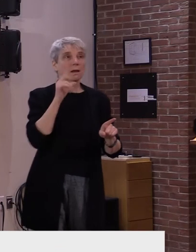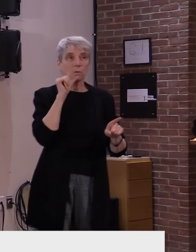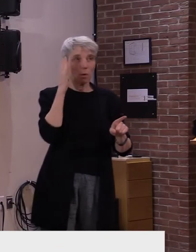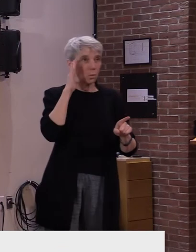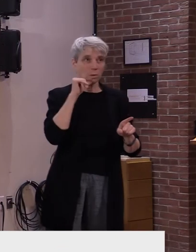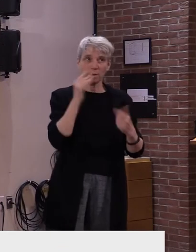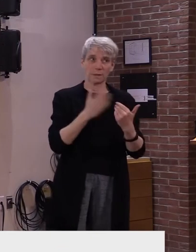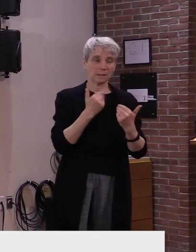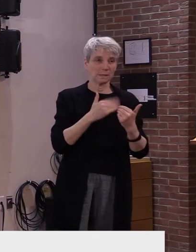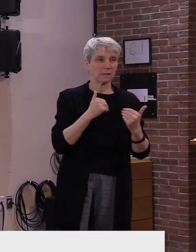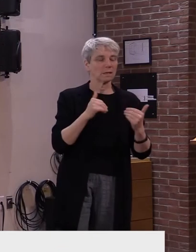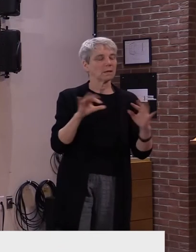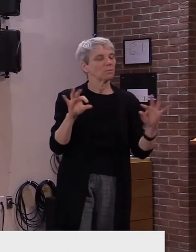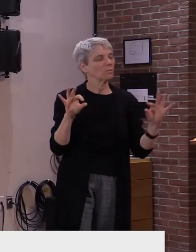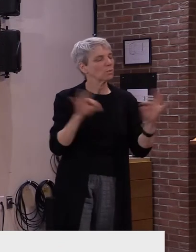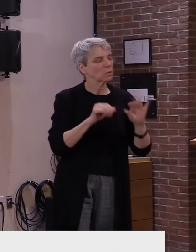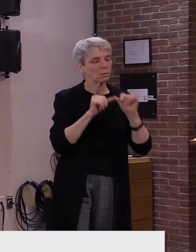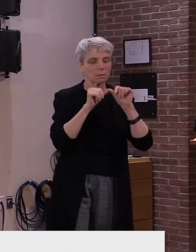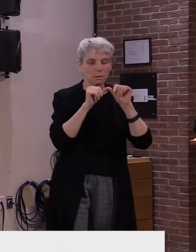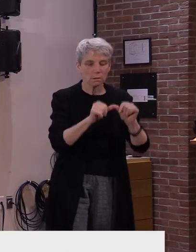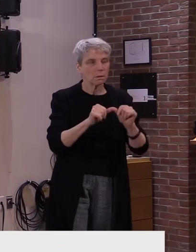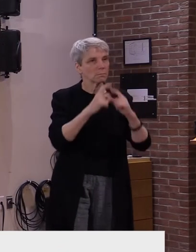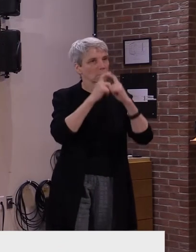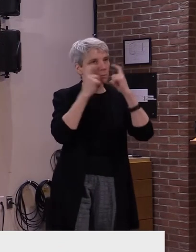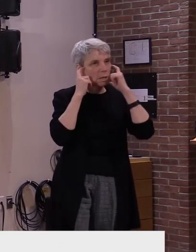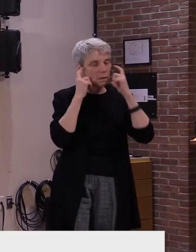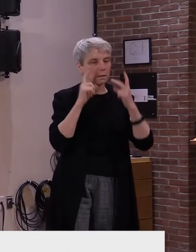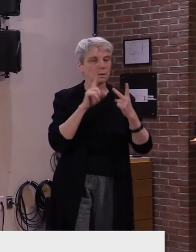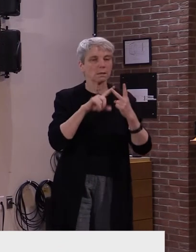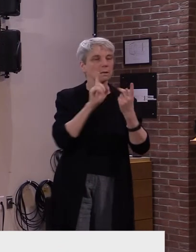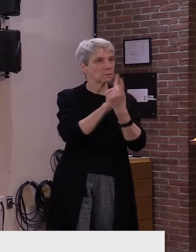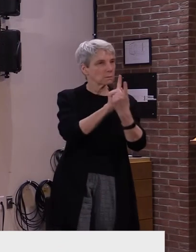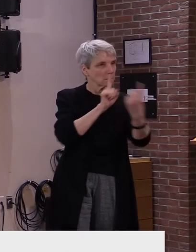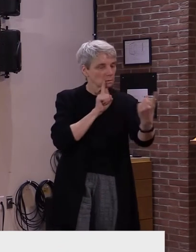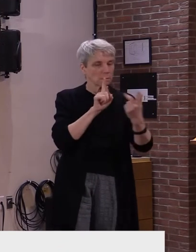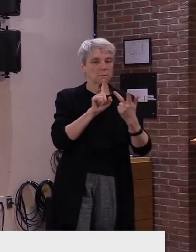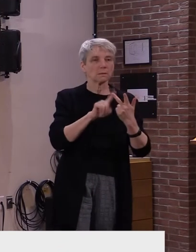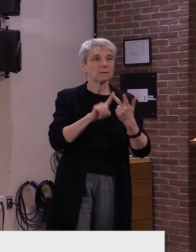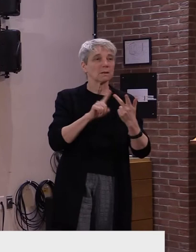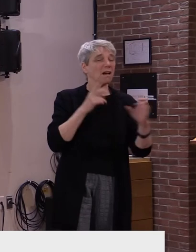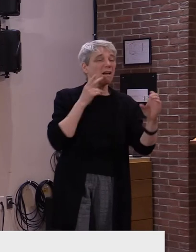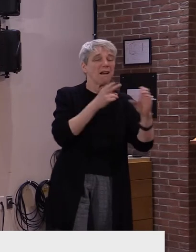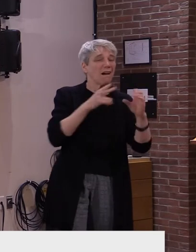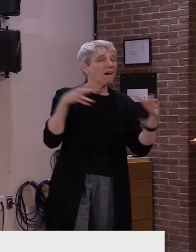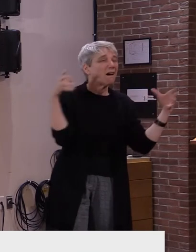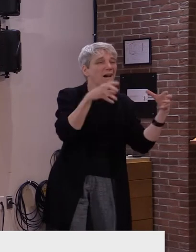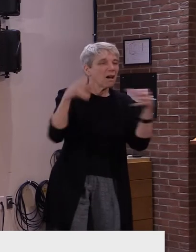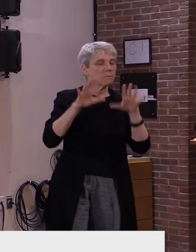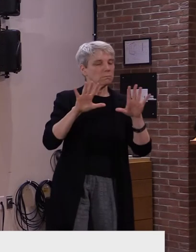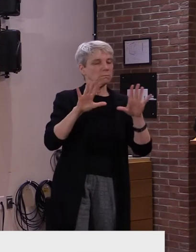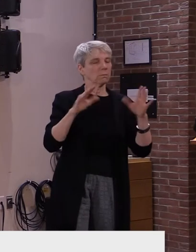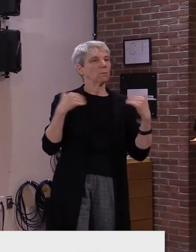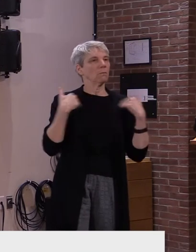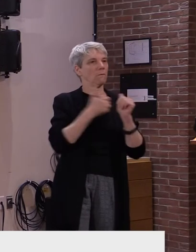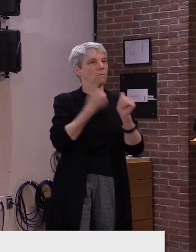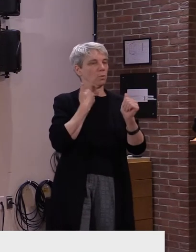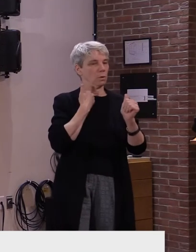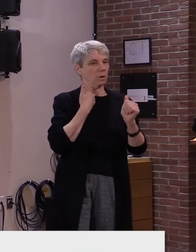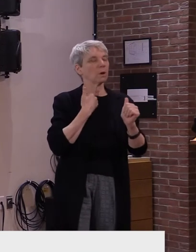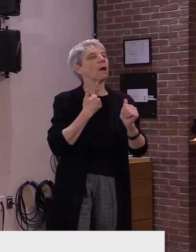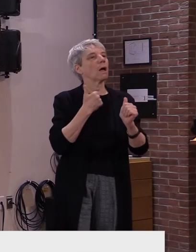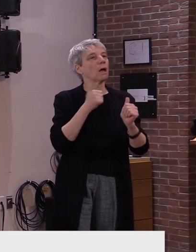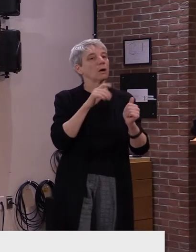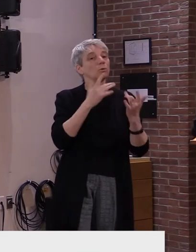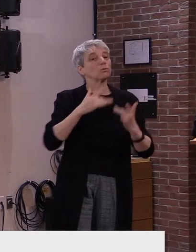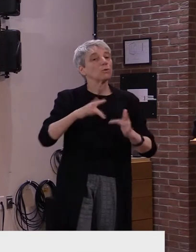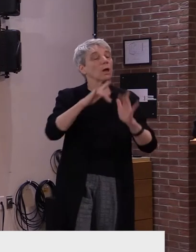a mask stay six feet apart avoid non-essential gatherings and follow our travel policy over the